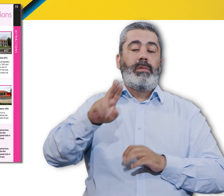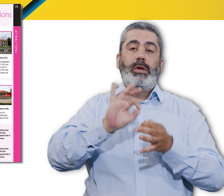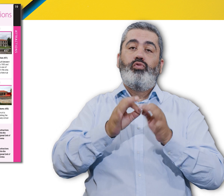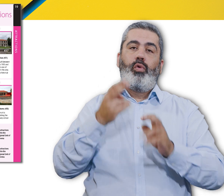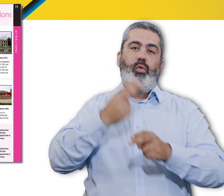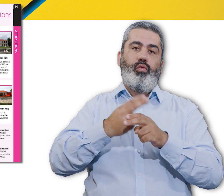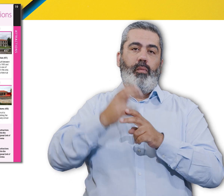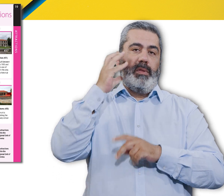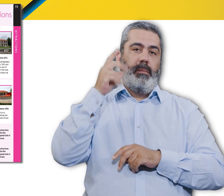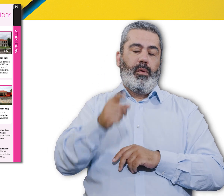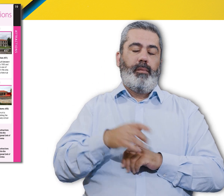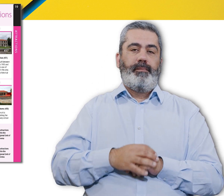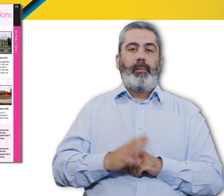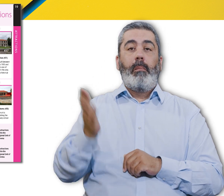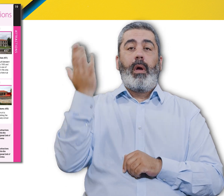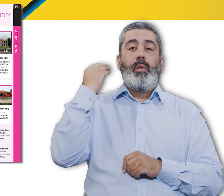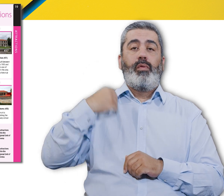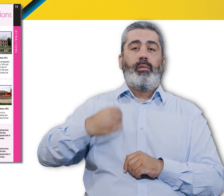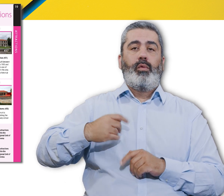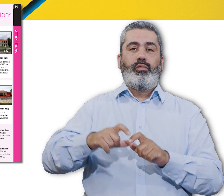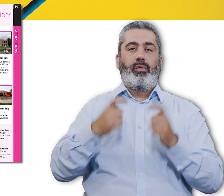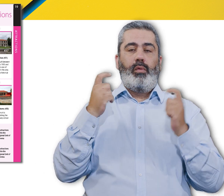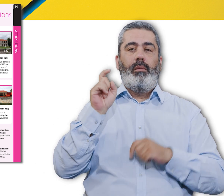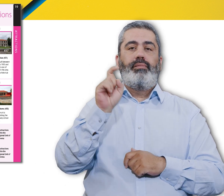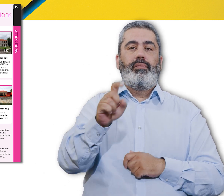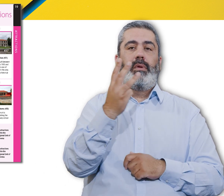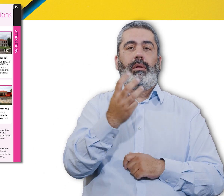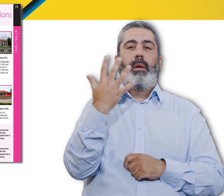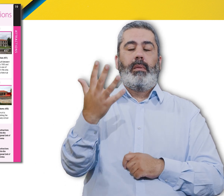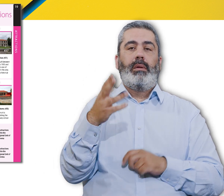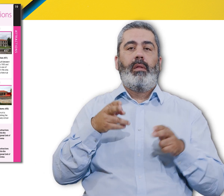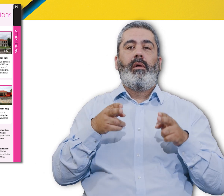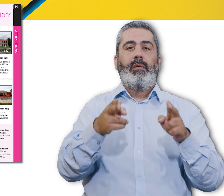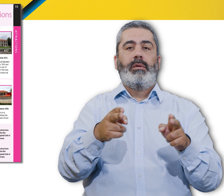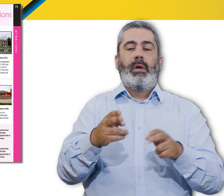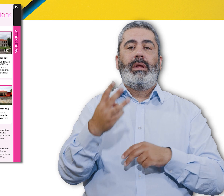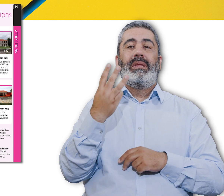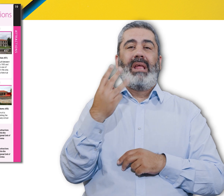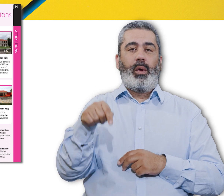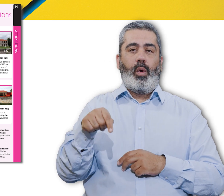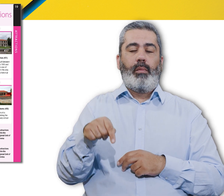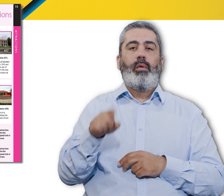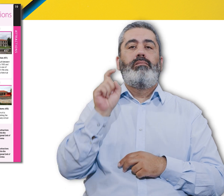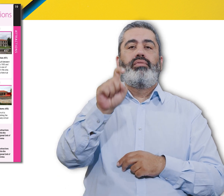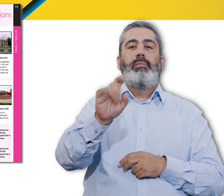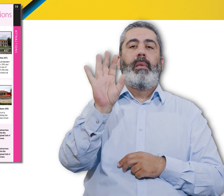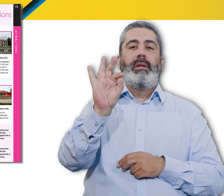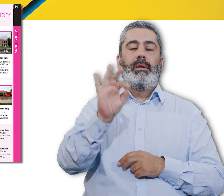historical monument. Old Primary School, number 35, location: Tricomo, number 50.